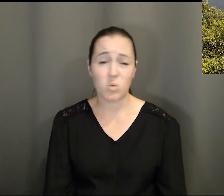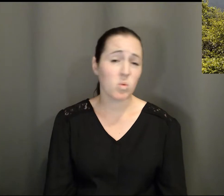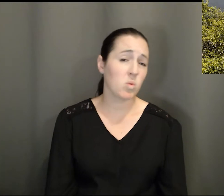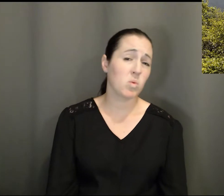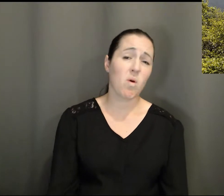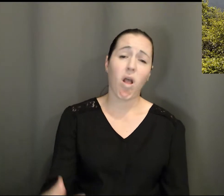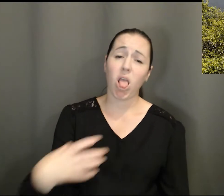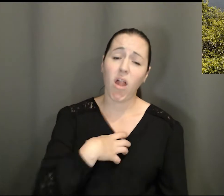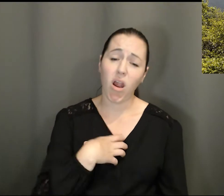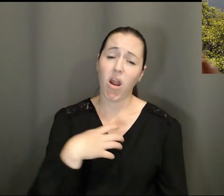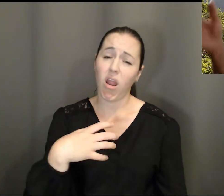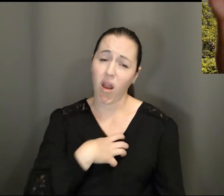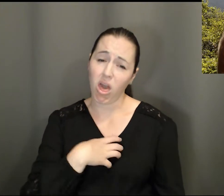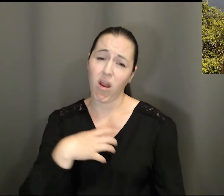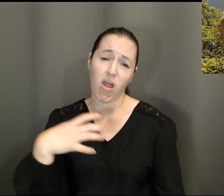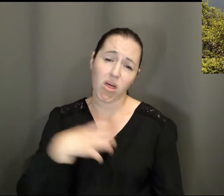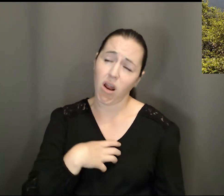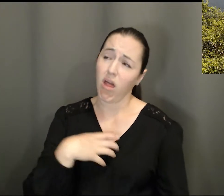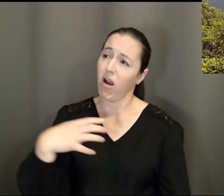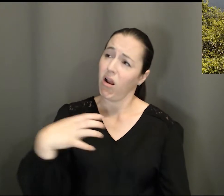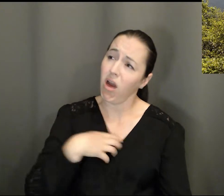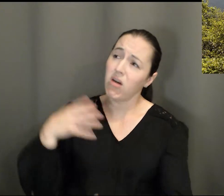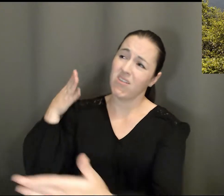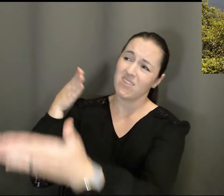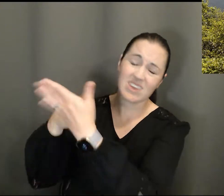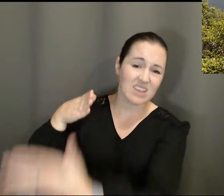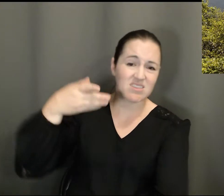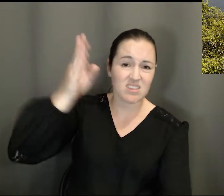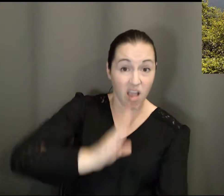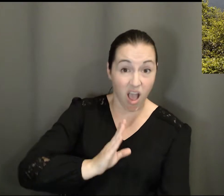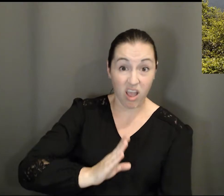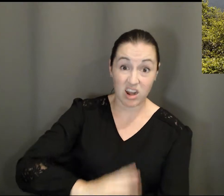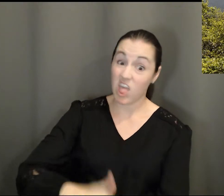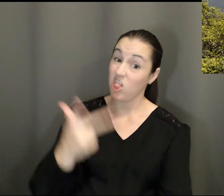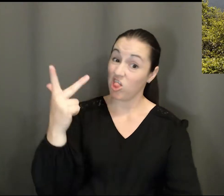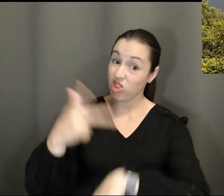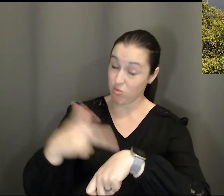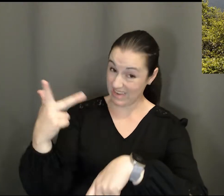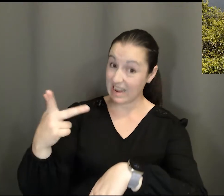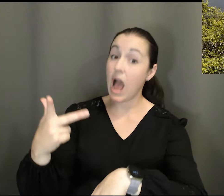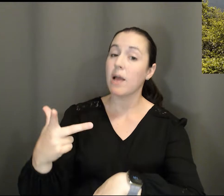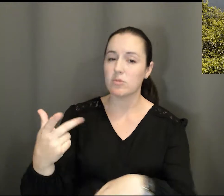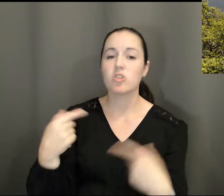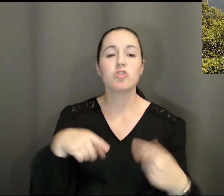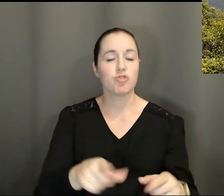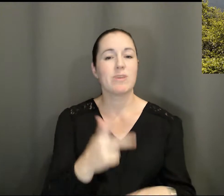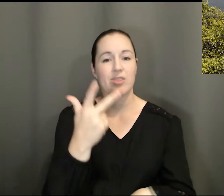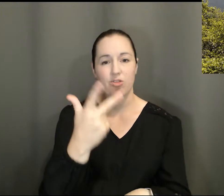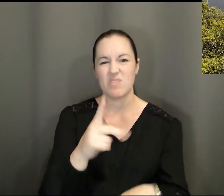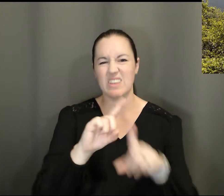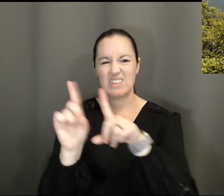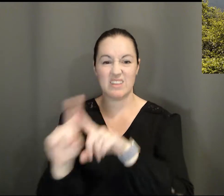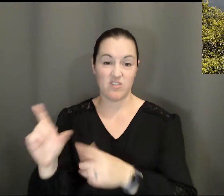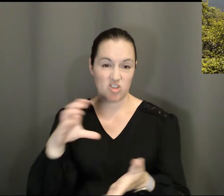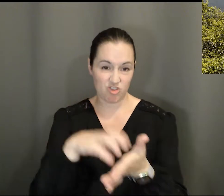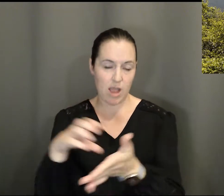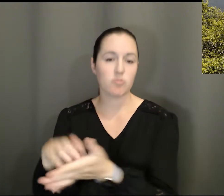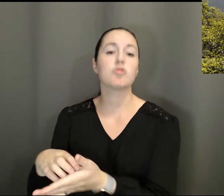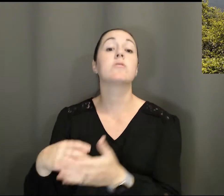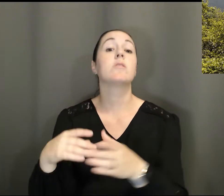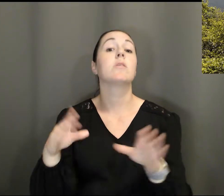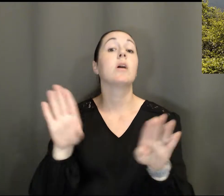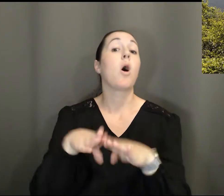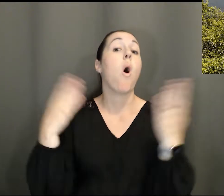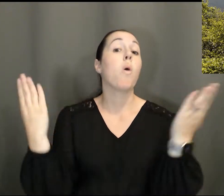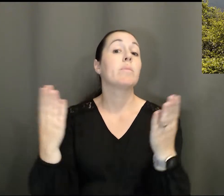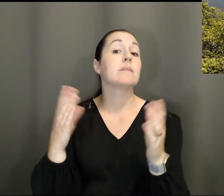his discourse. He's just going off on God. And what's incredible is that God just lets him go on and on and